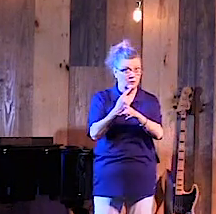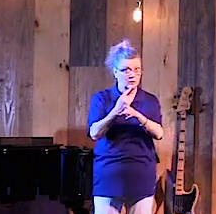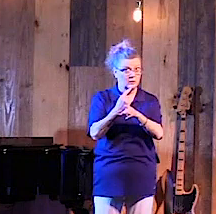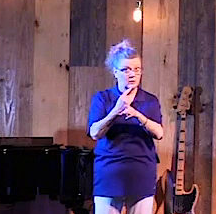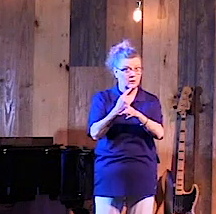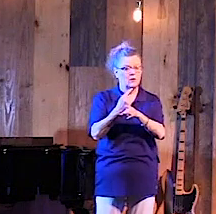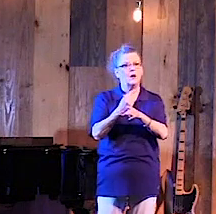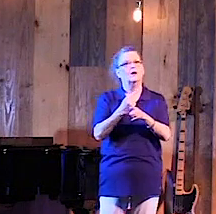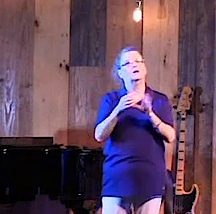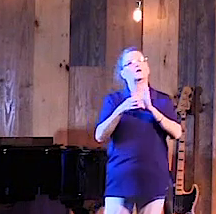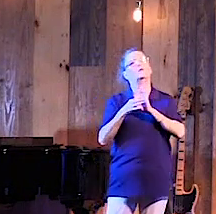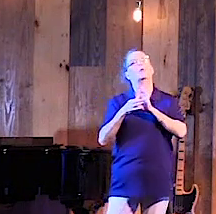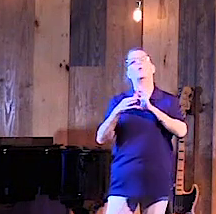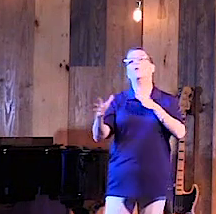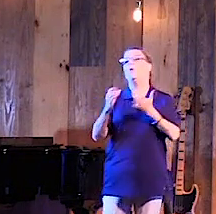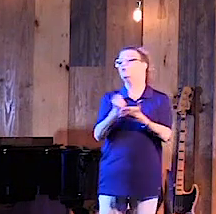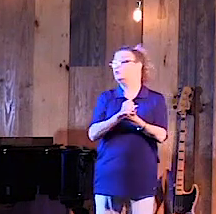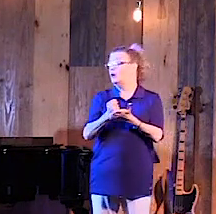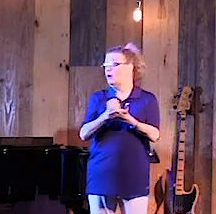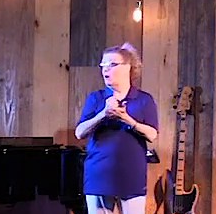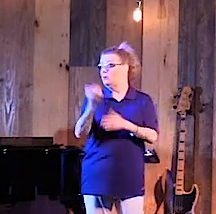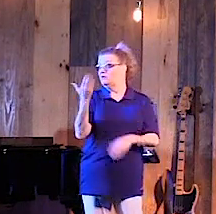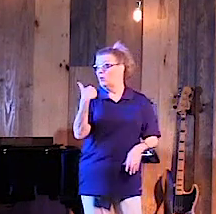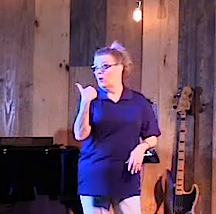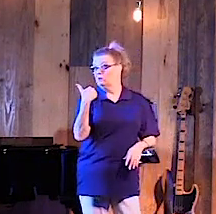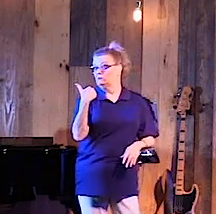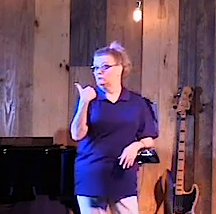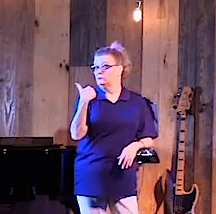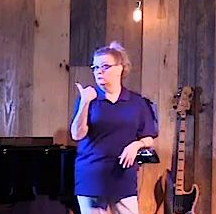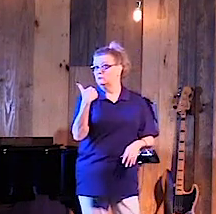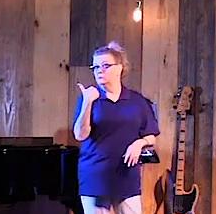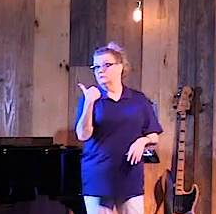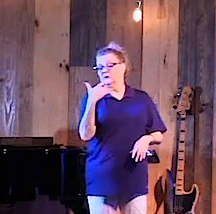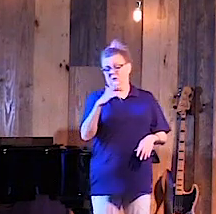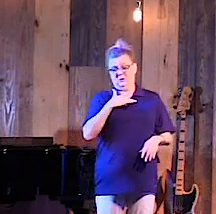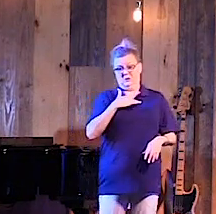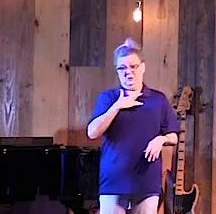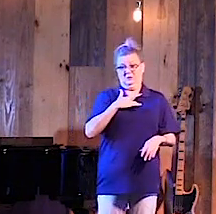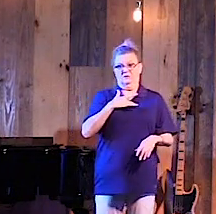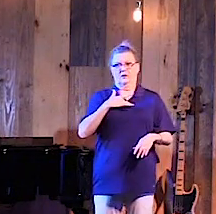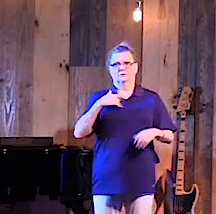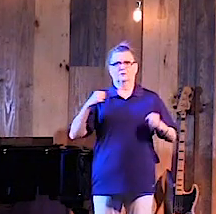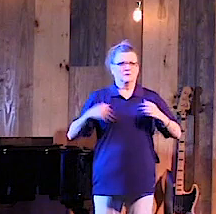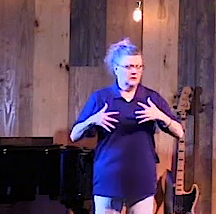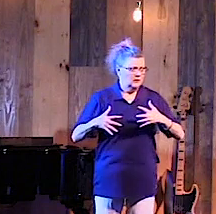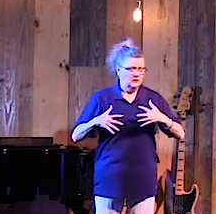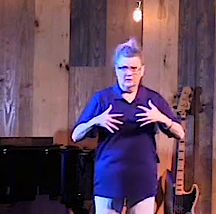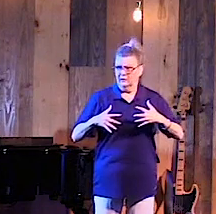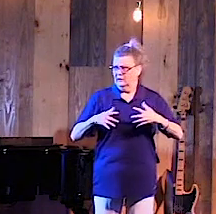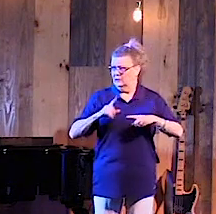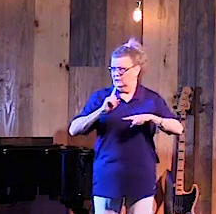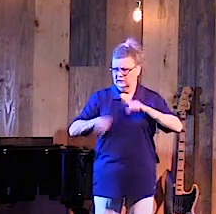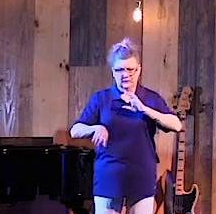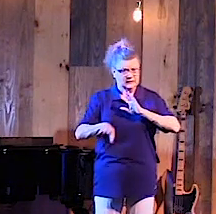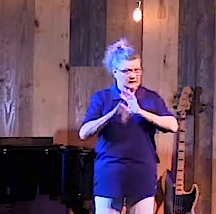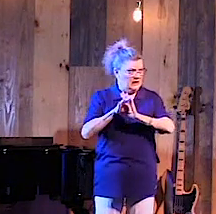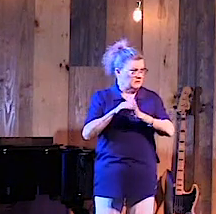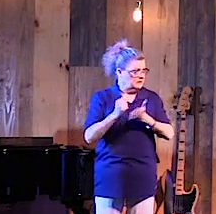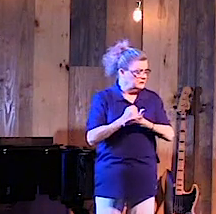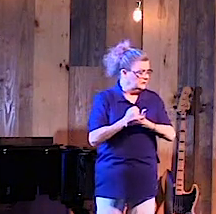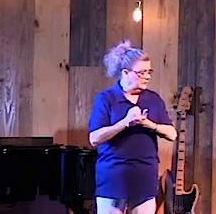your credit card? Anybody ever lost your credit card, right? That feeling of panic when you can't find your credit card is pretty real,